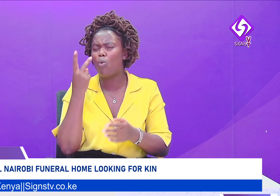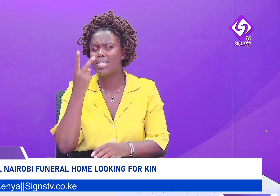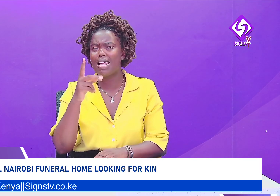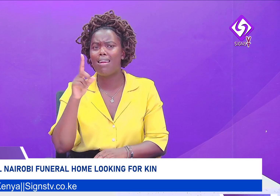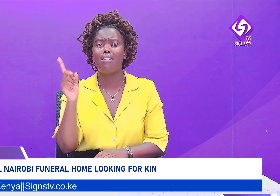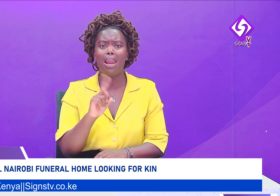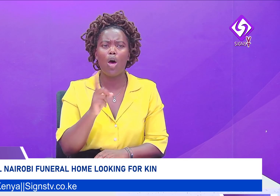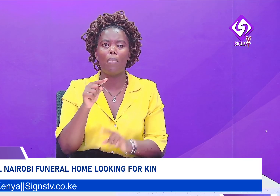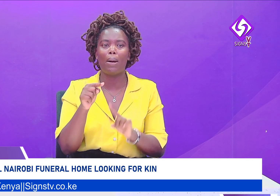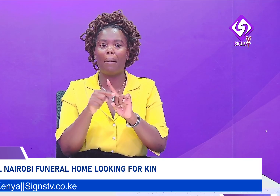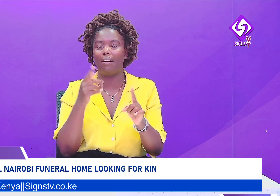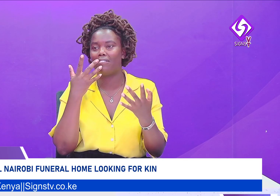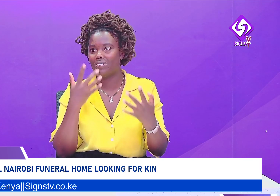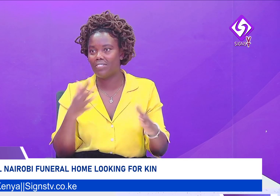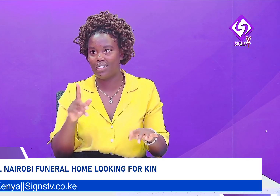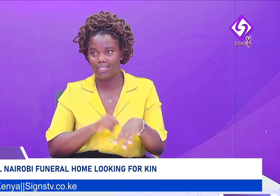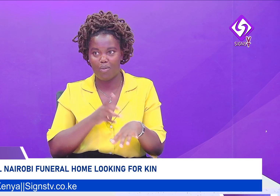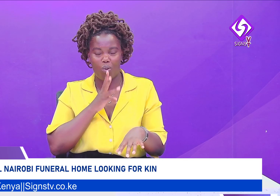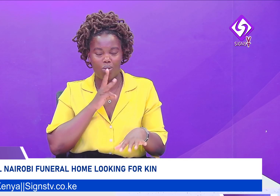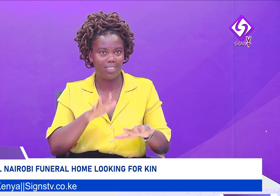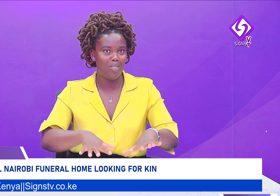the Friday floods.